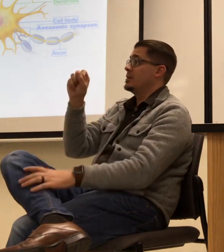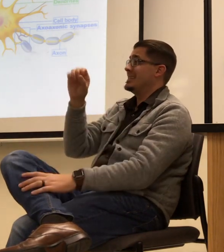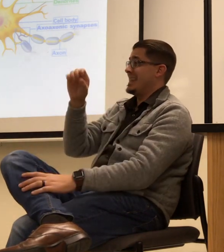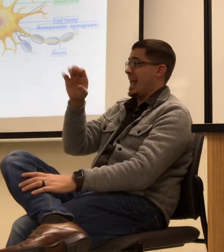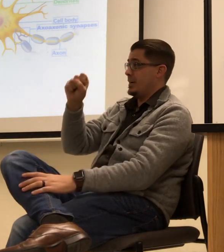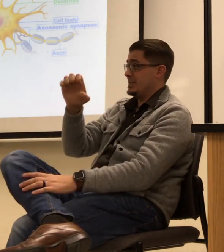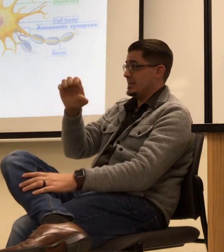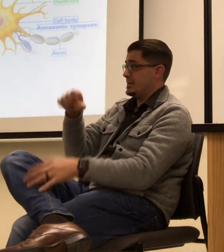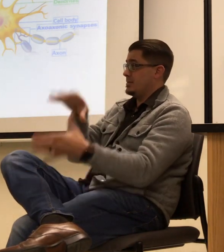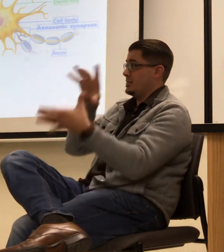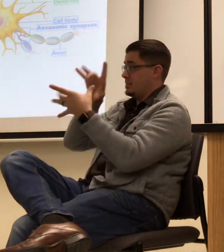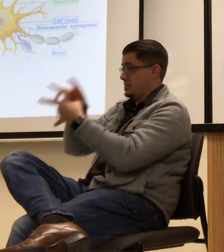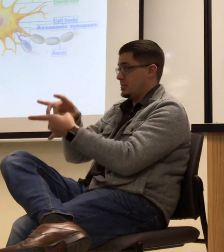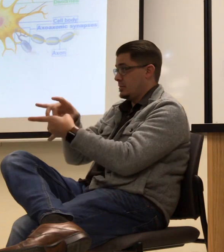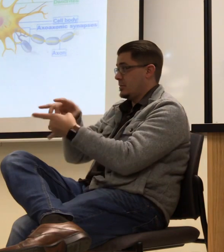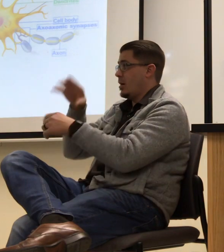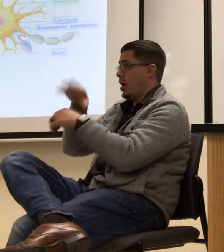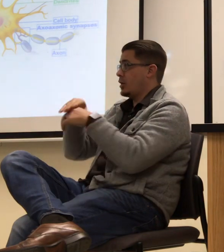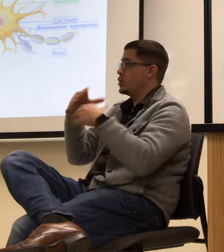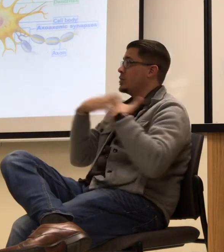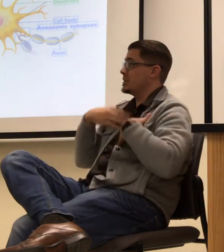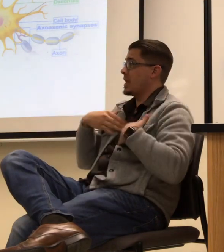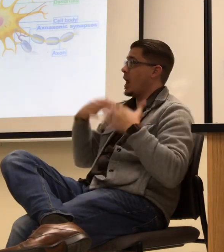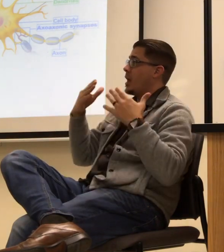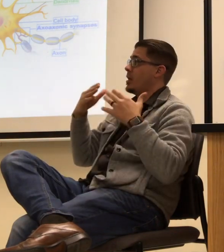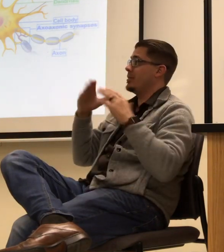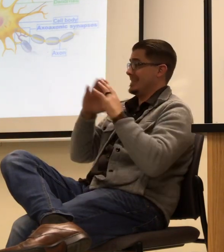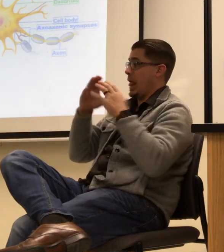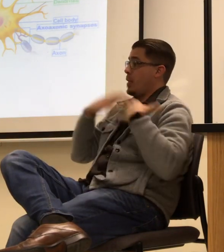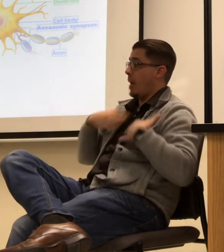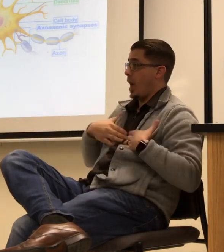postsynaptic cell. You can synapse onto the cell body.